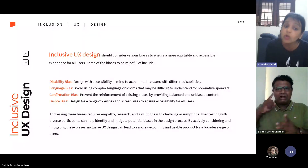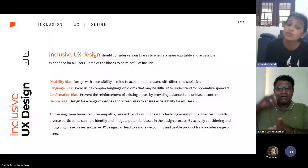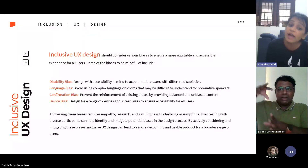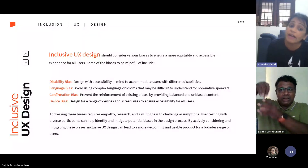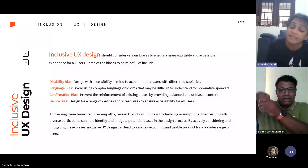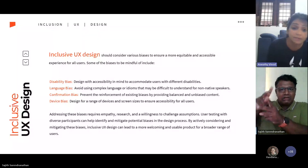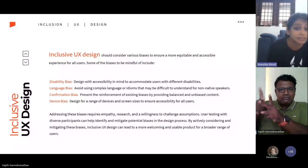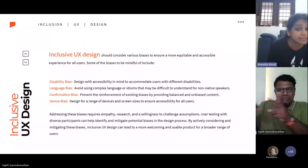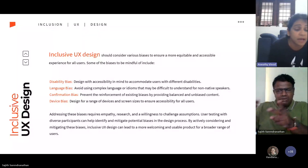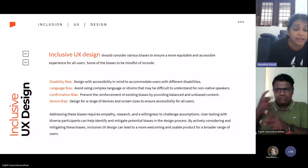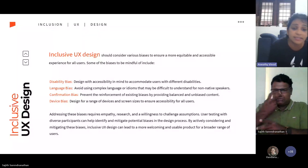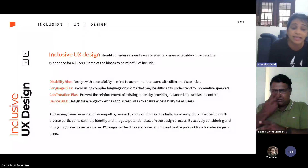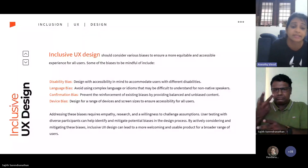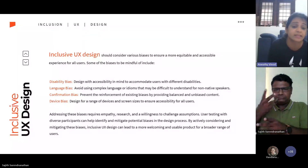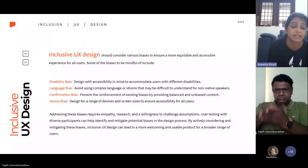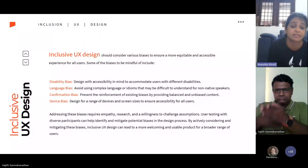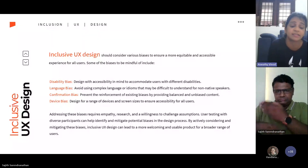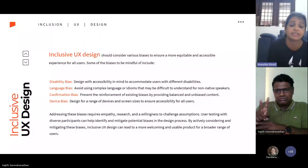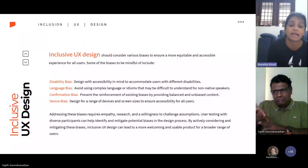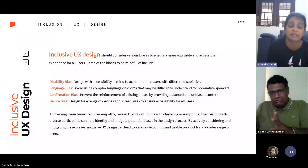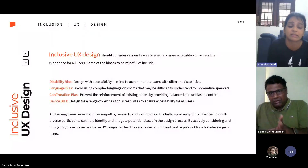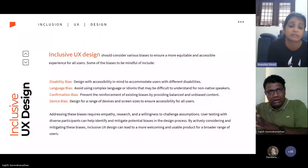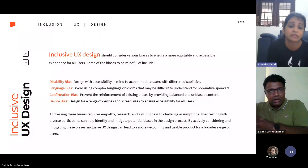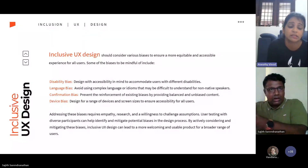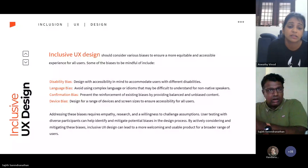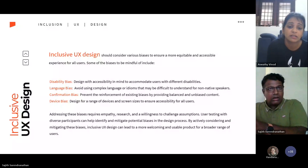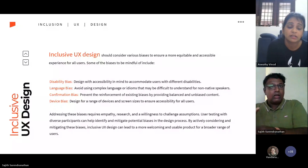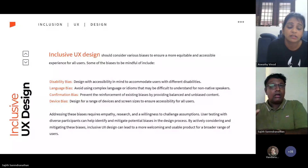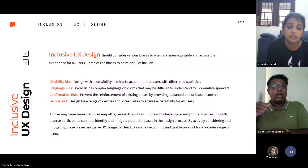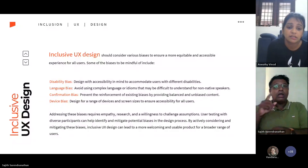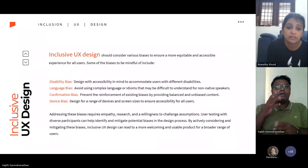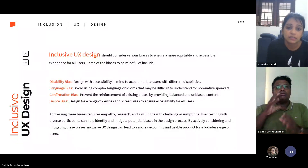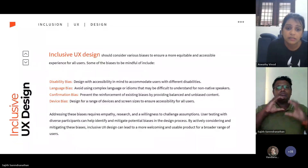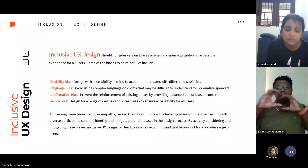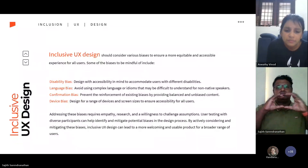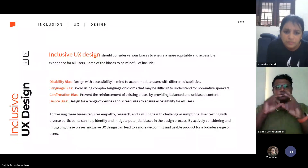You may also have disability bias as a designer.